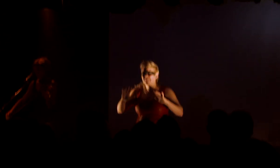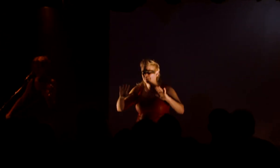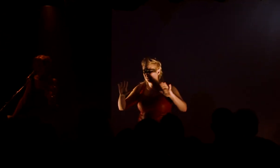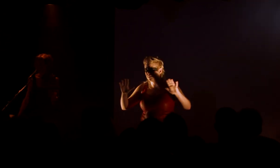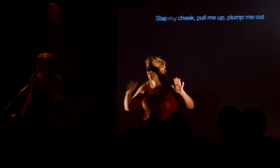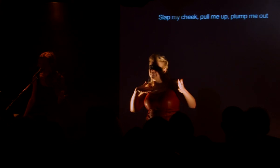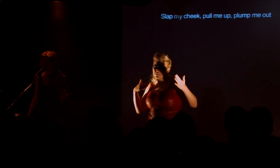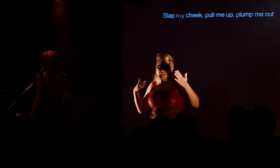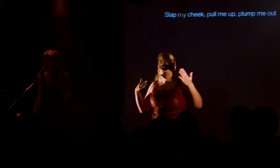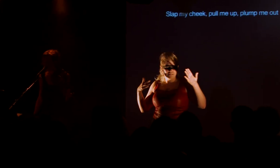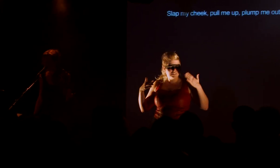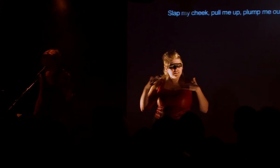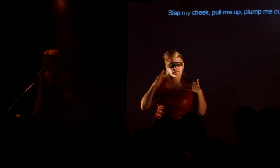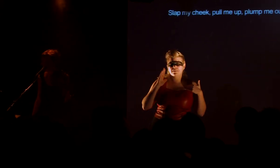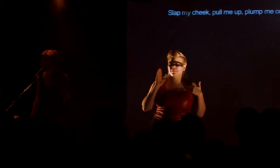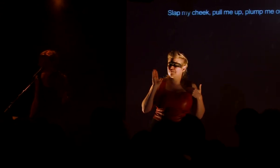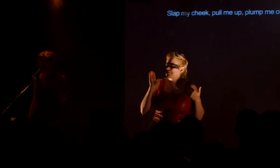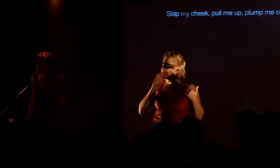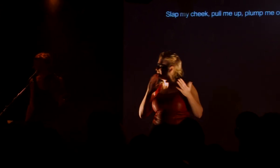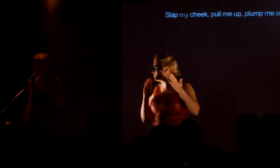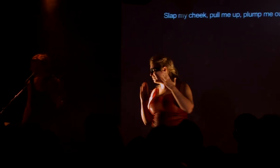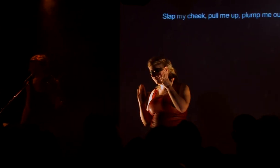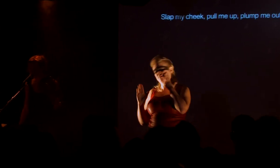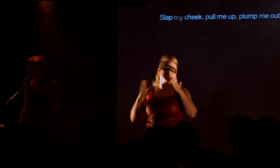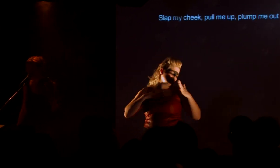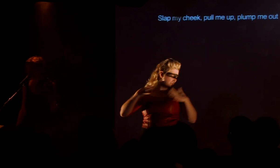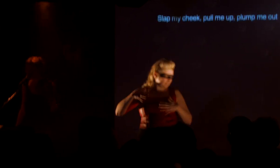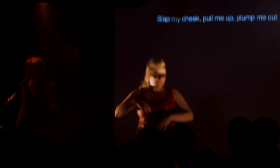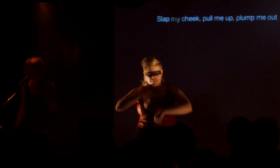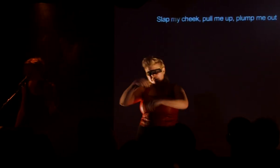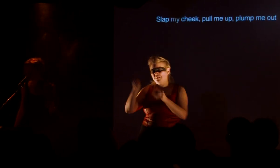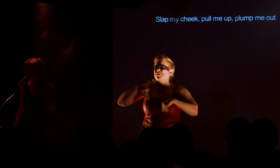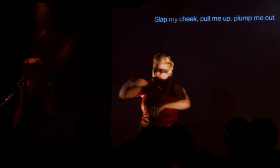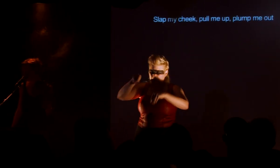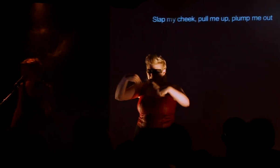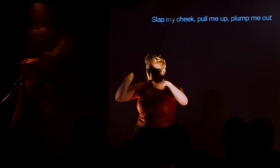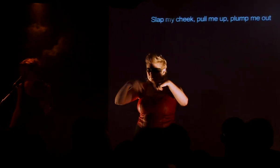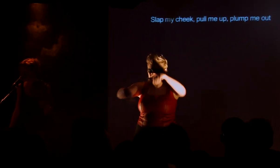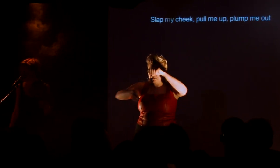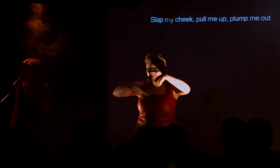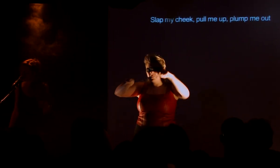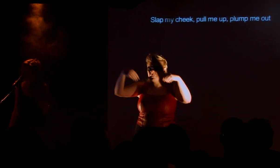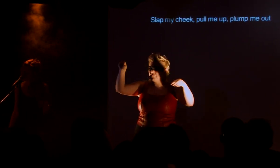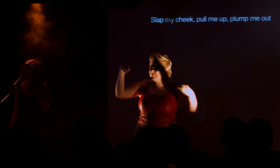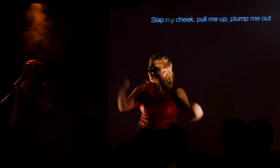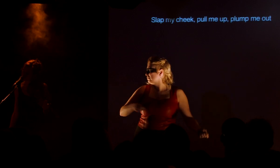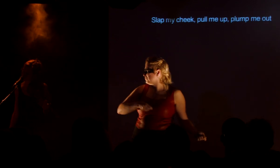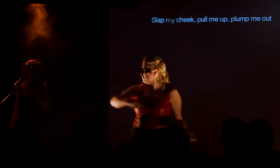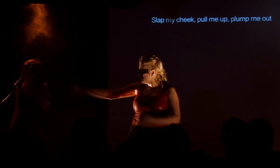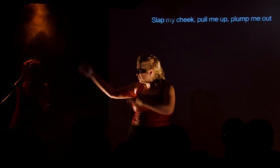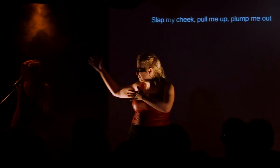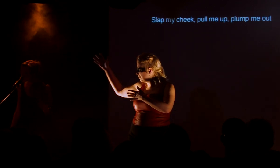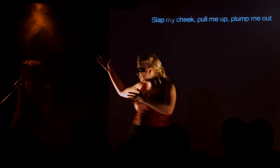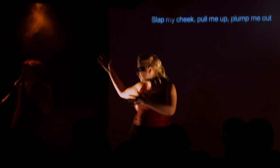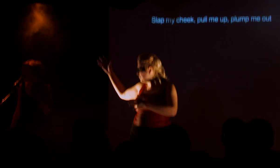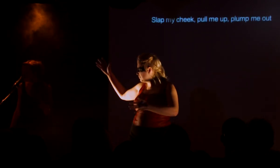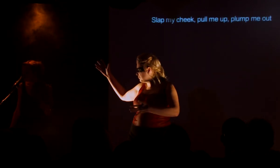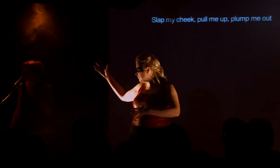Slap my cheek, pull me out, plumb me out The